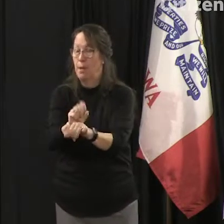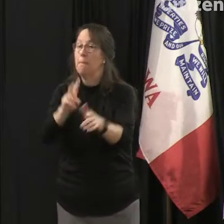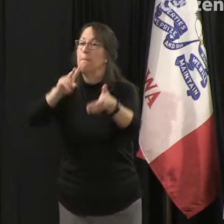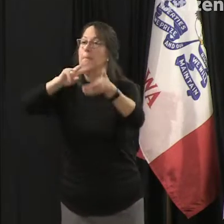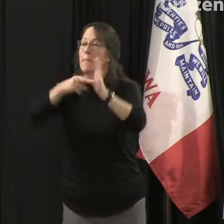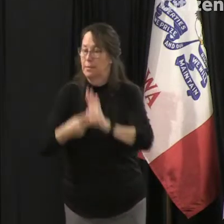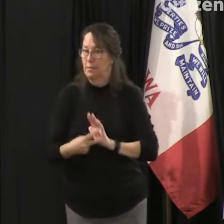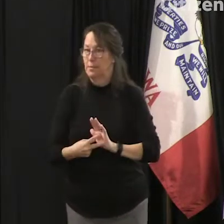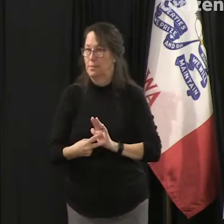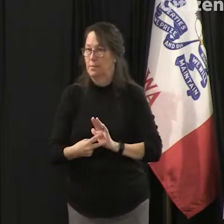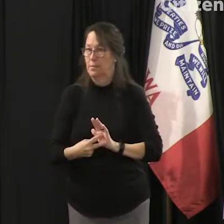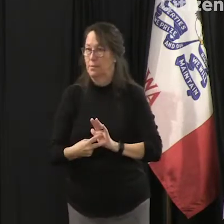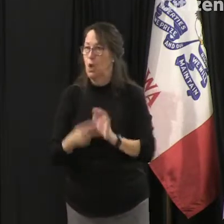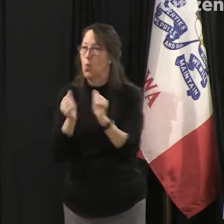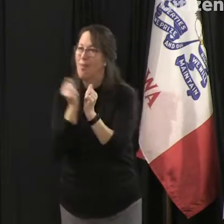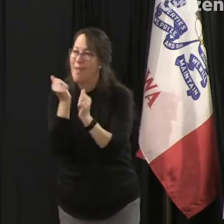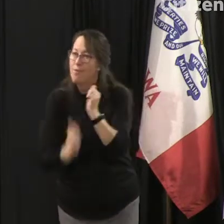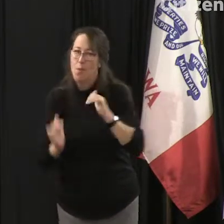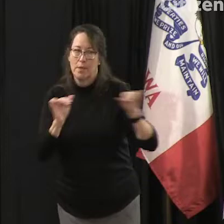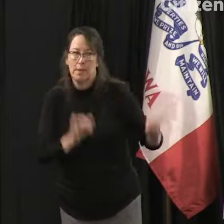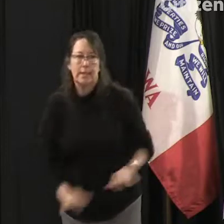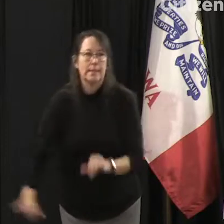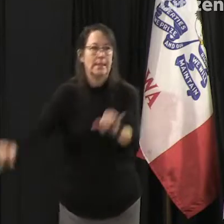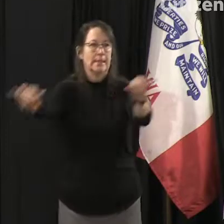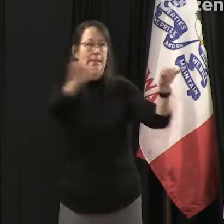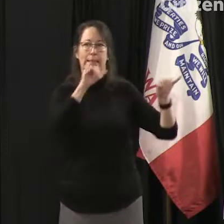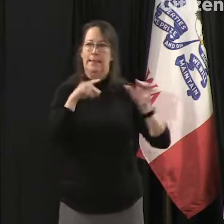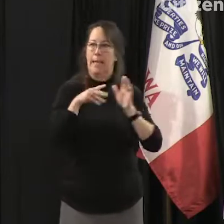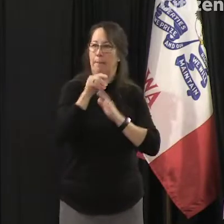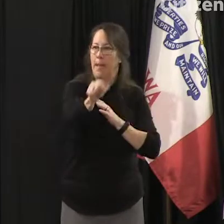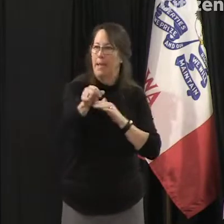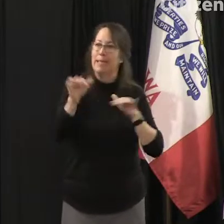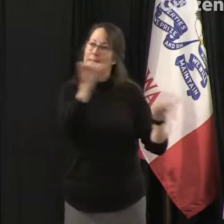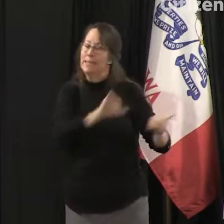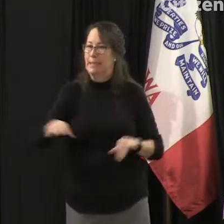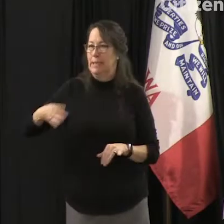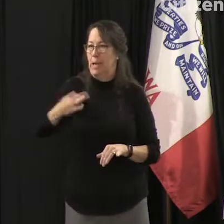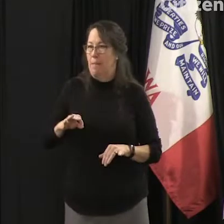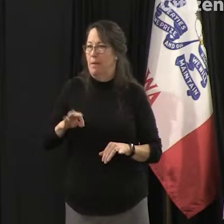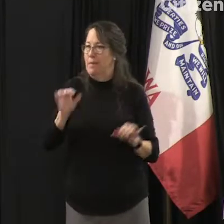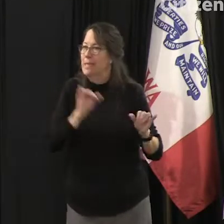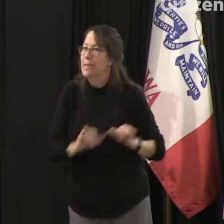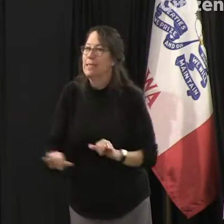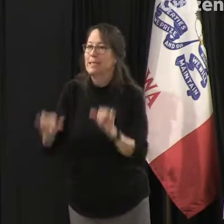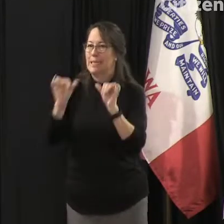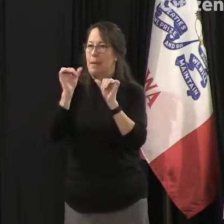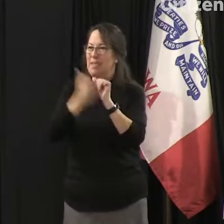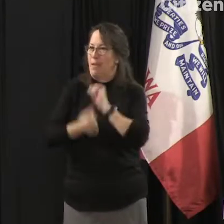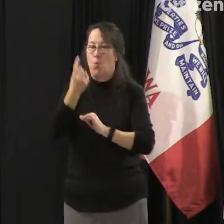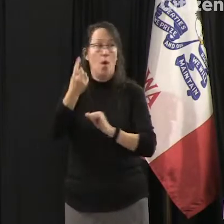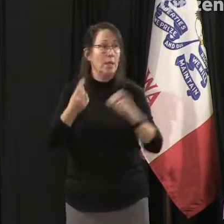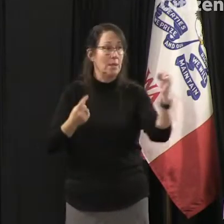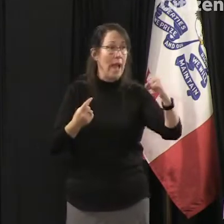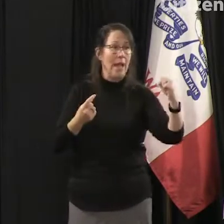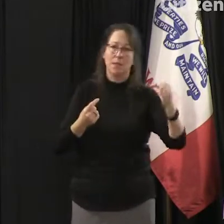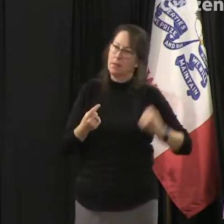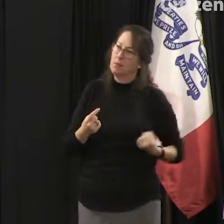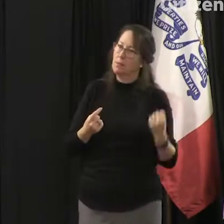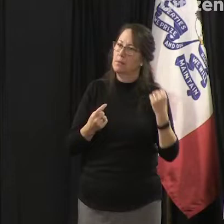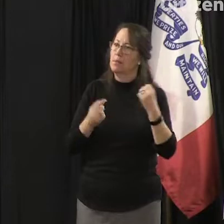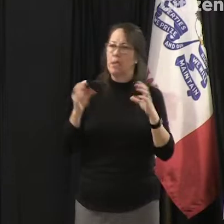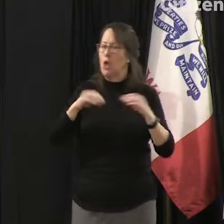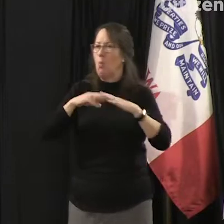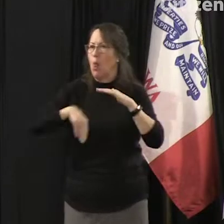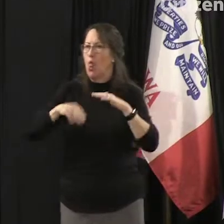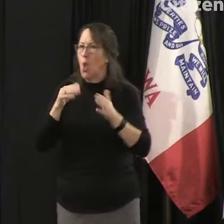employment with everyone else, same pay, same benefits, everything just like anybody else. Nothing